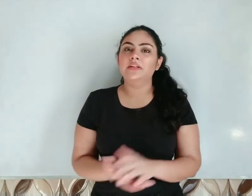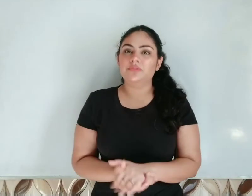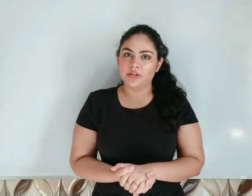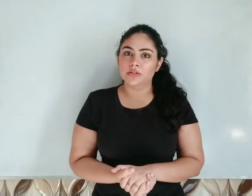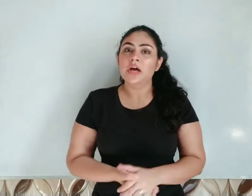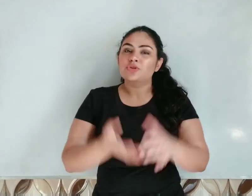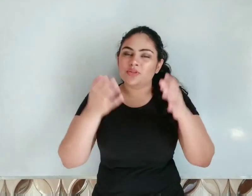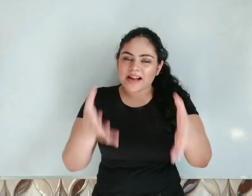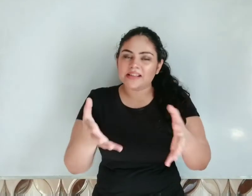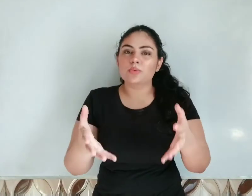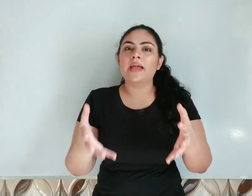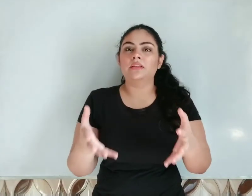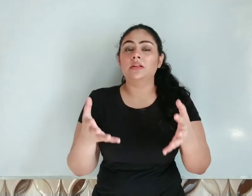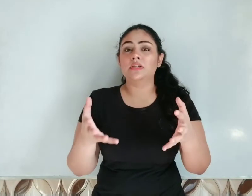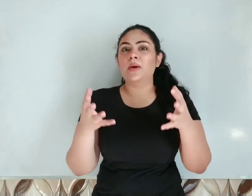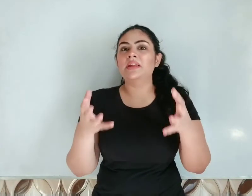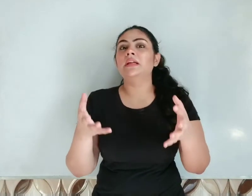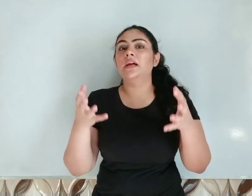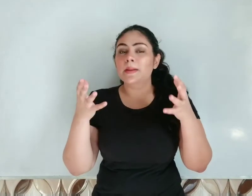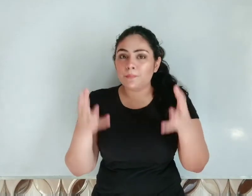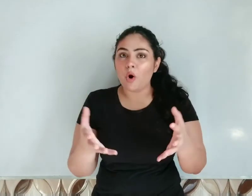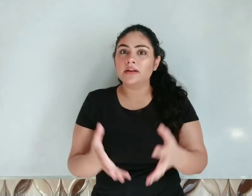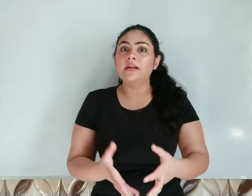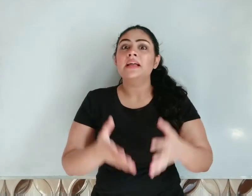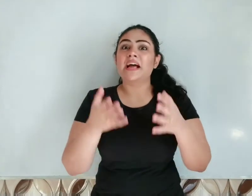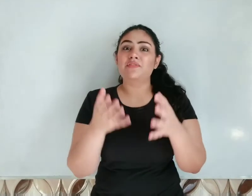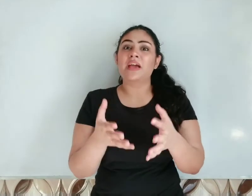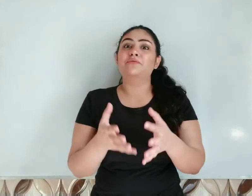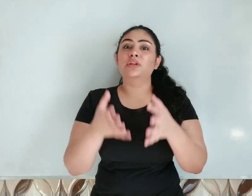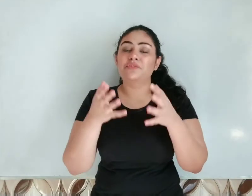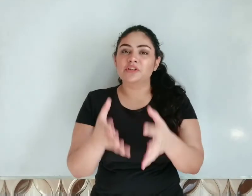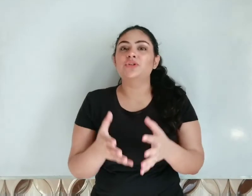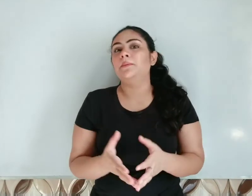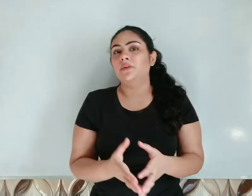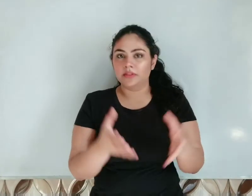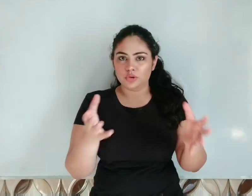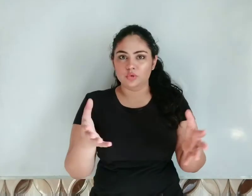3 years. So that is why it is very important that we have to differentiate between the two.